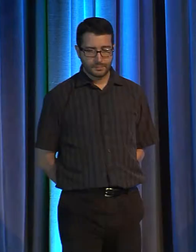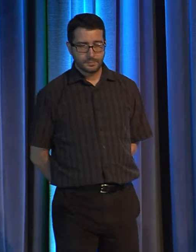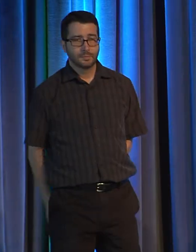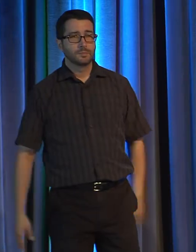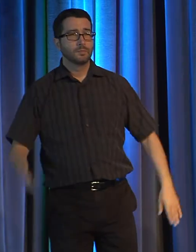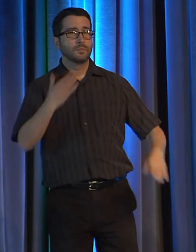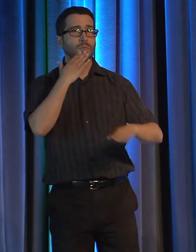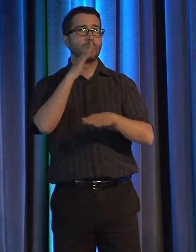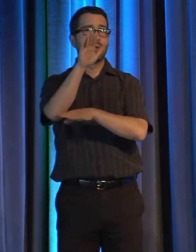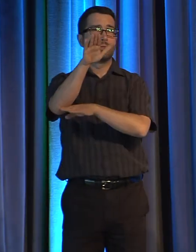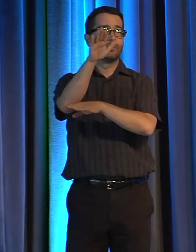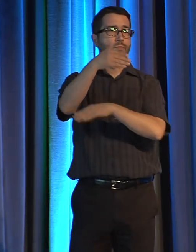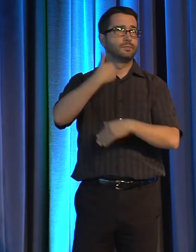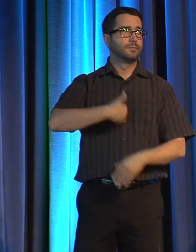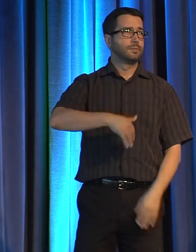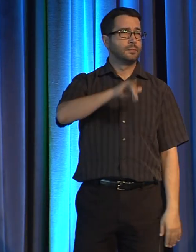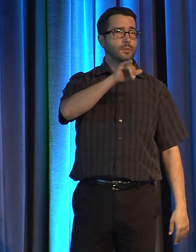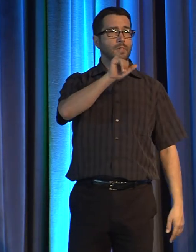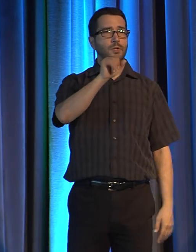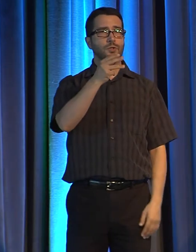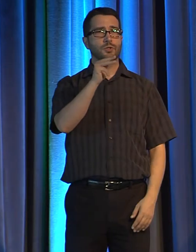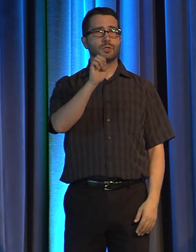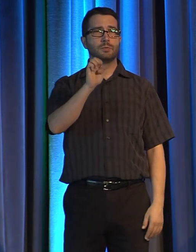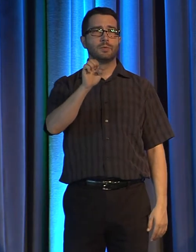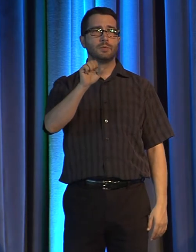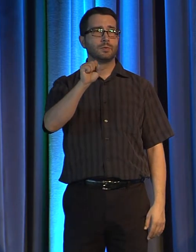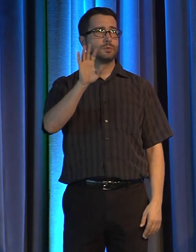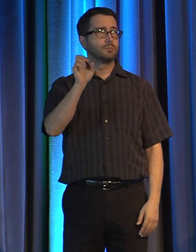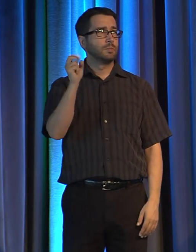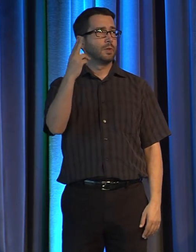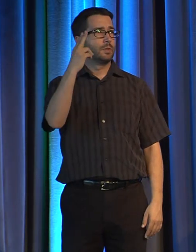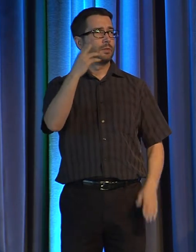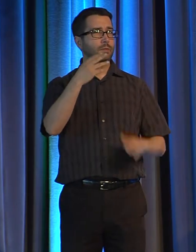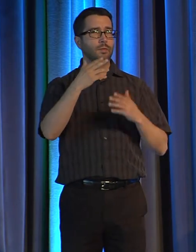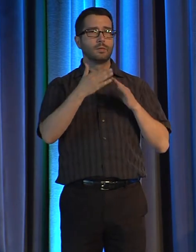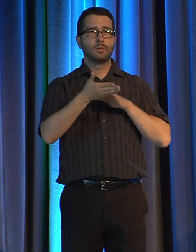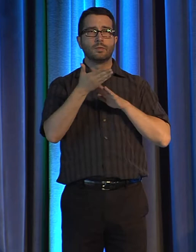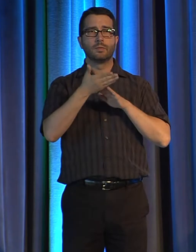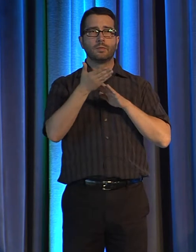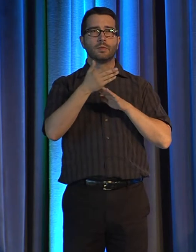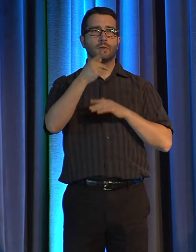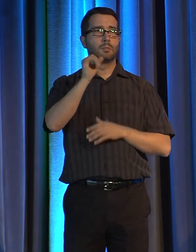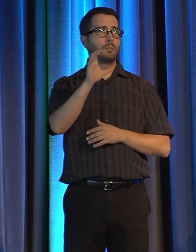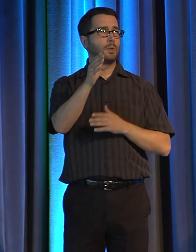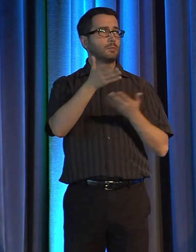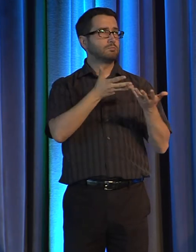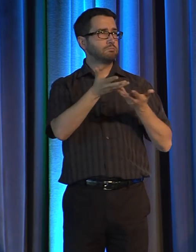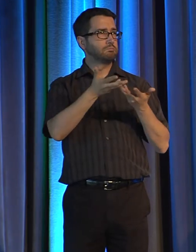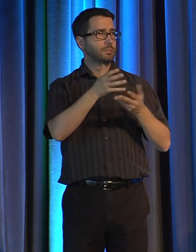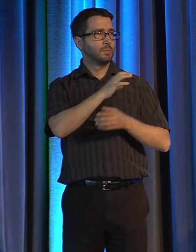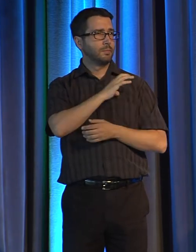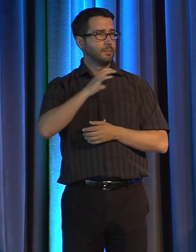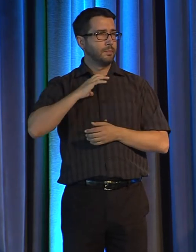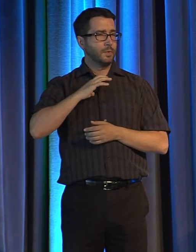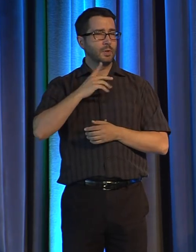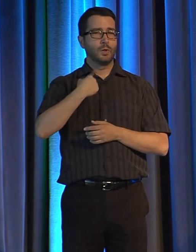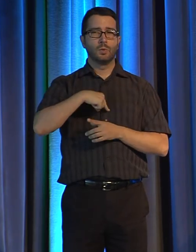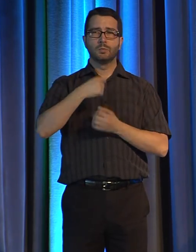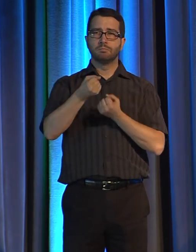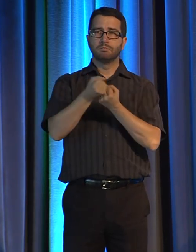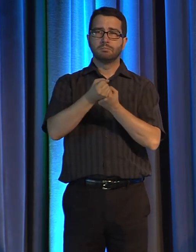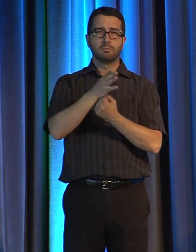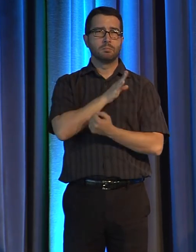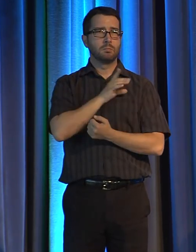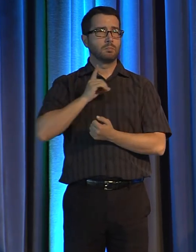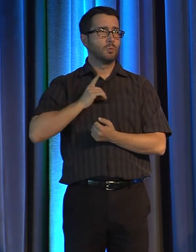Good afternoon. I am Jamie Smith, the chair of the Public Engagement Committee. The Public Engagement Committee supports the board in fulfilling